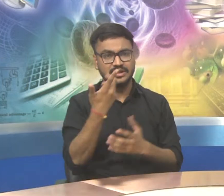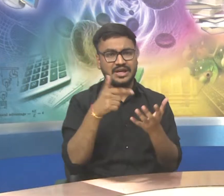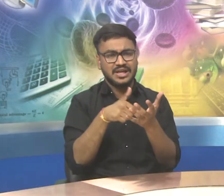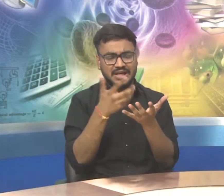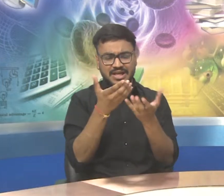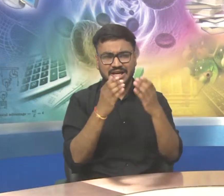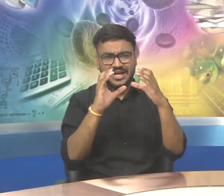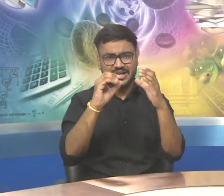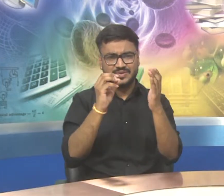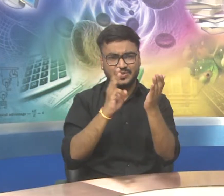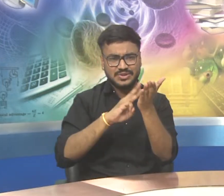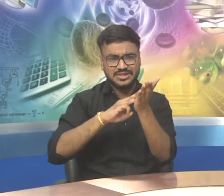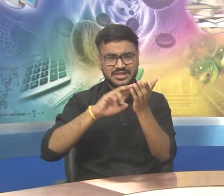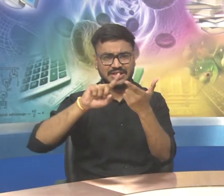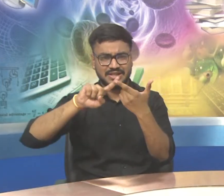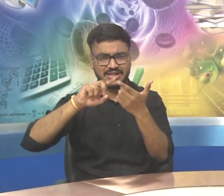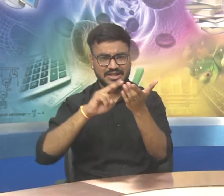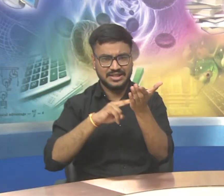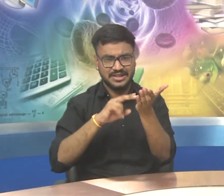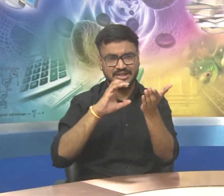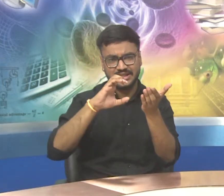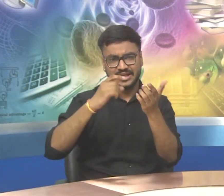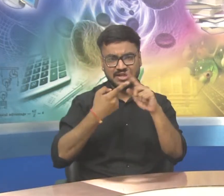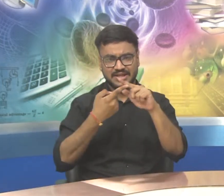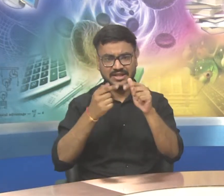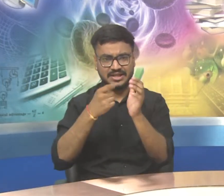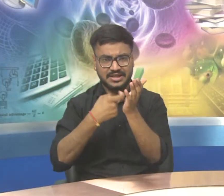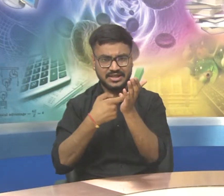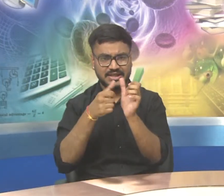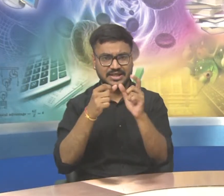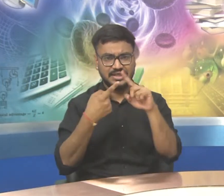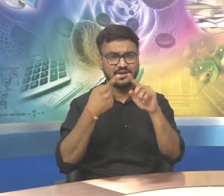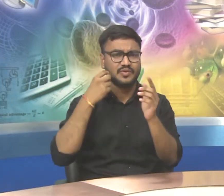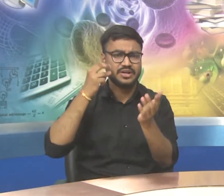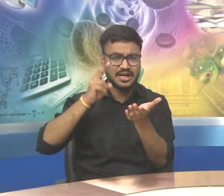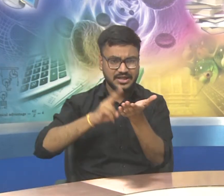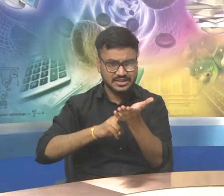First, we will know the concentration of a solution.